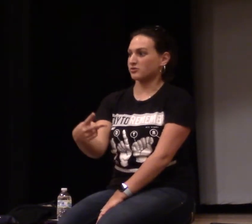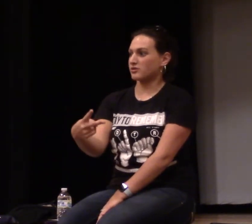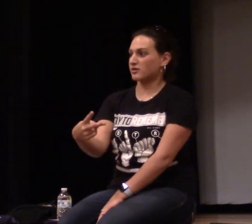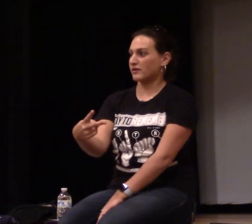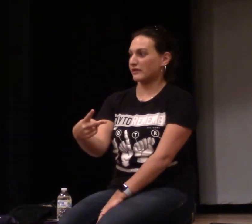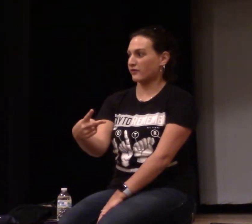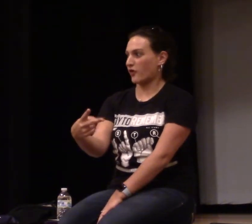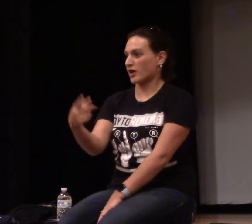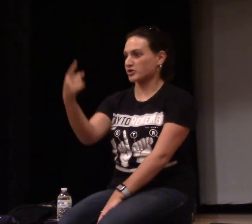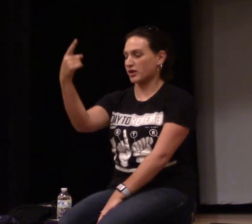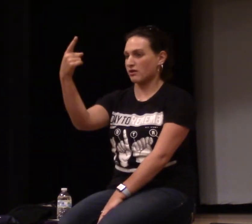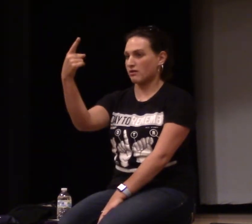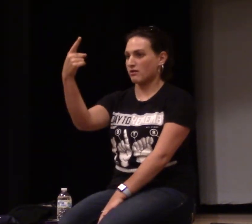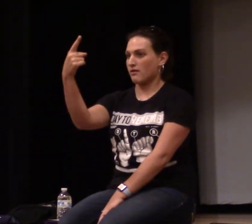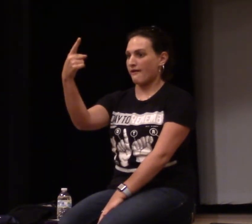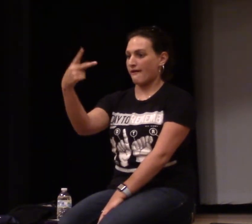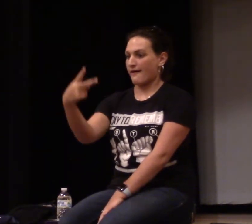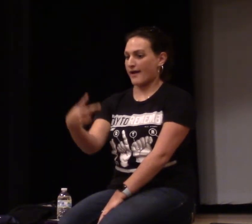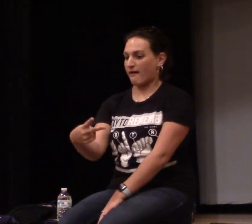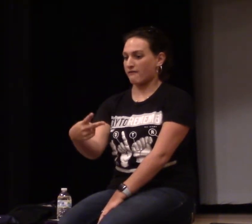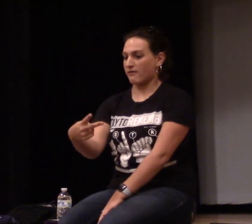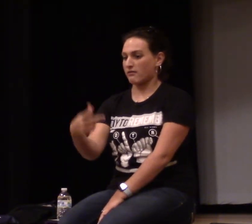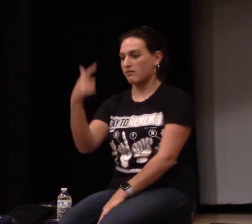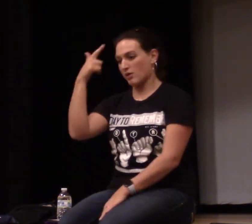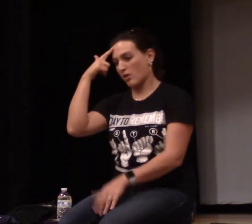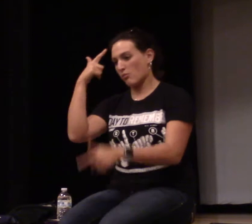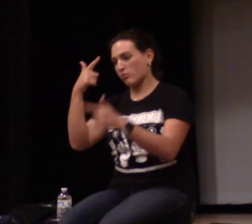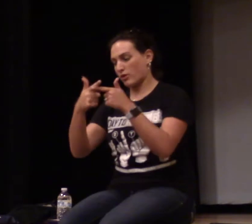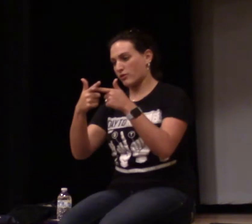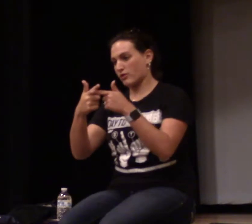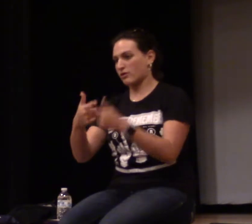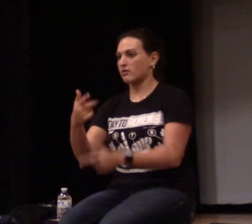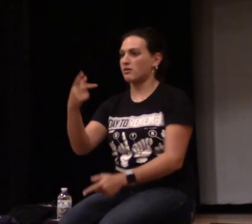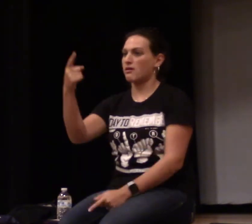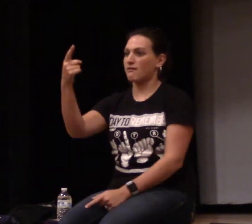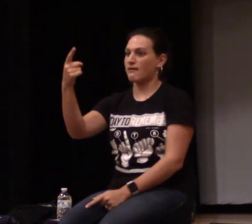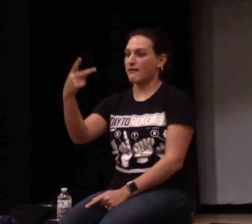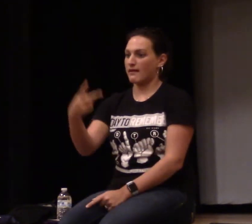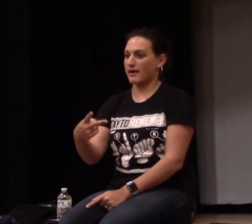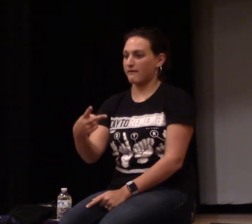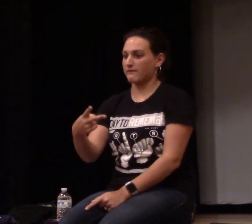like the fraction. Half brother, half